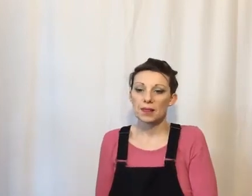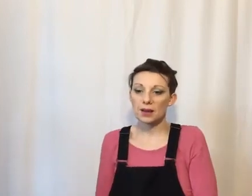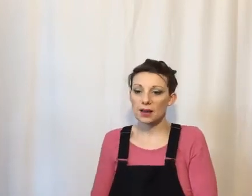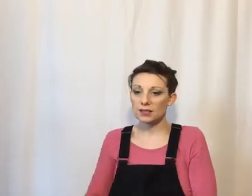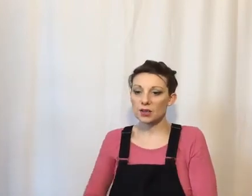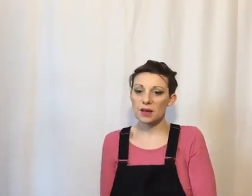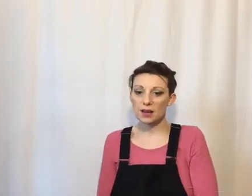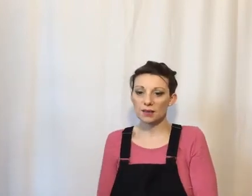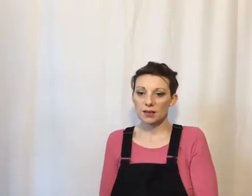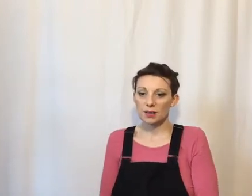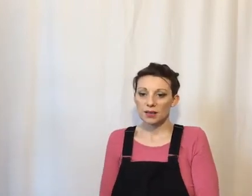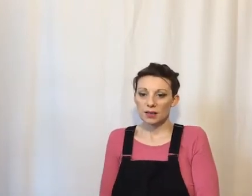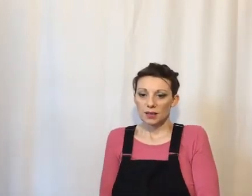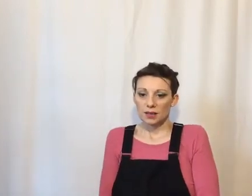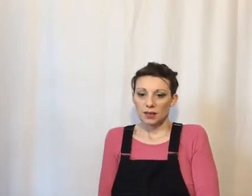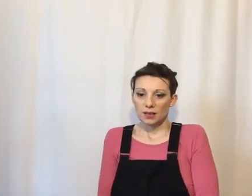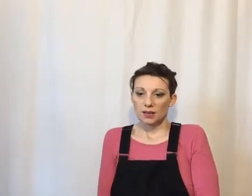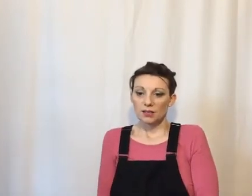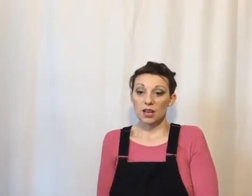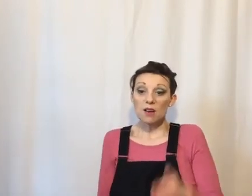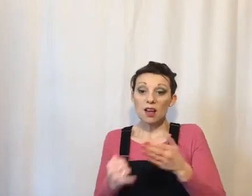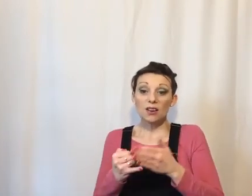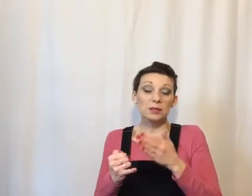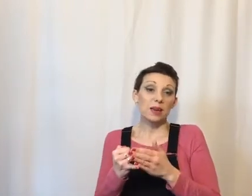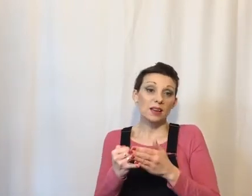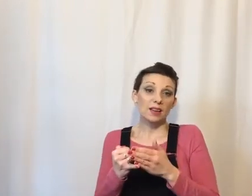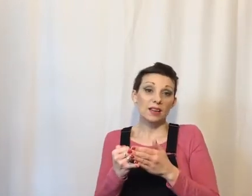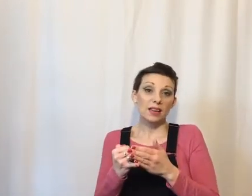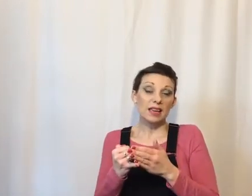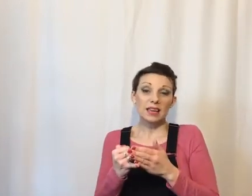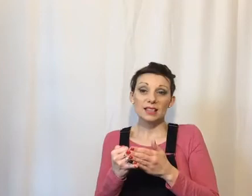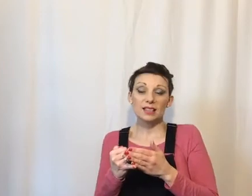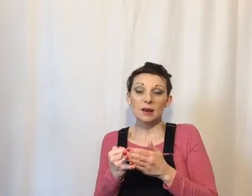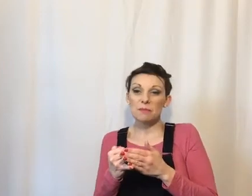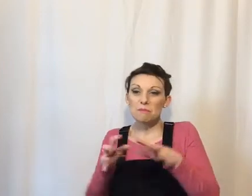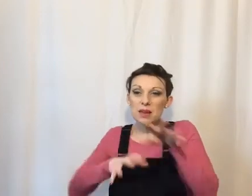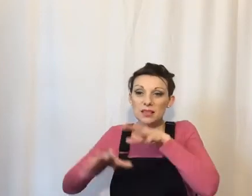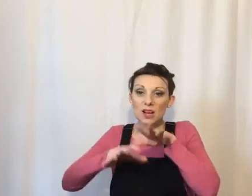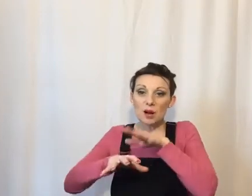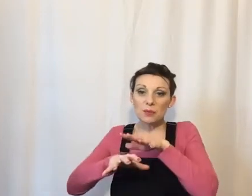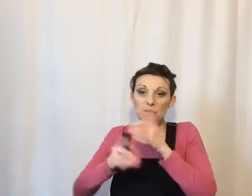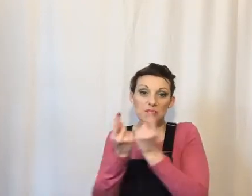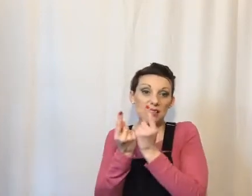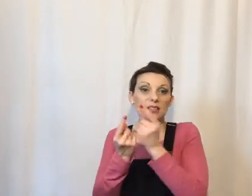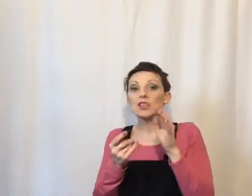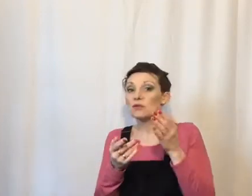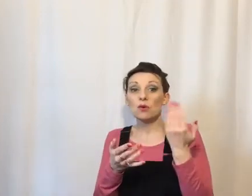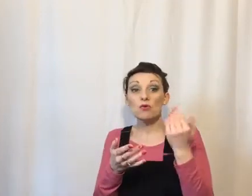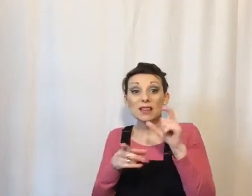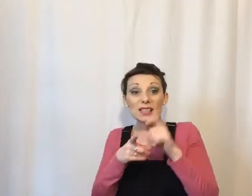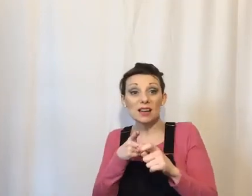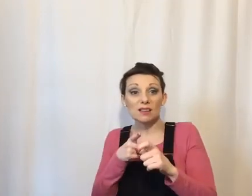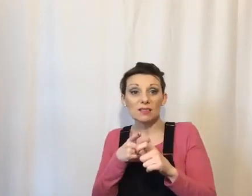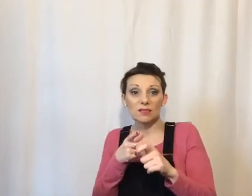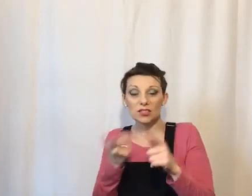okay, stop there. So last bit is mixed up of things that you've already done. So you